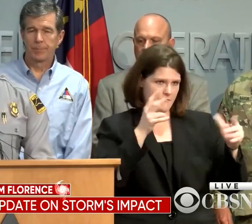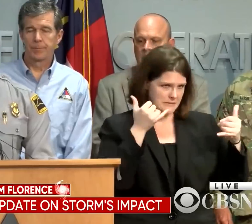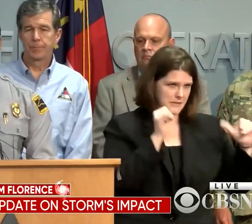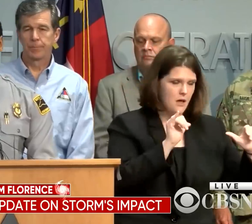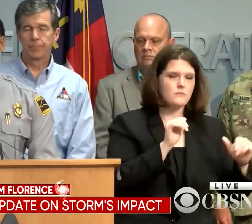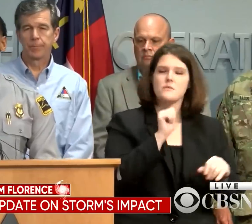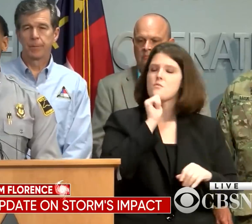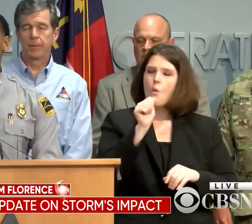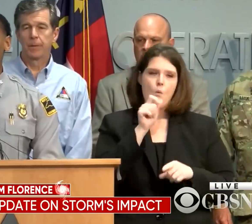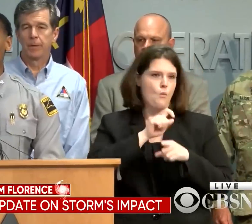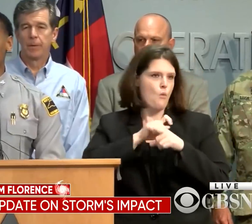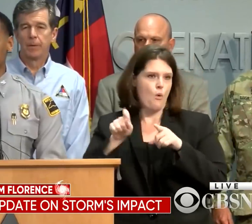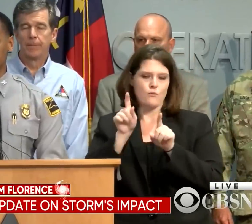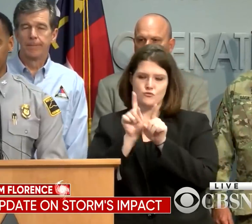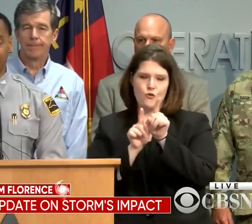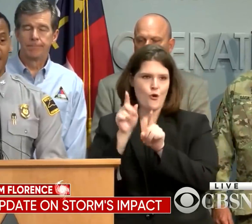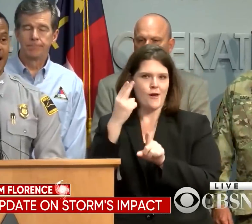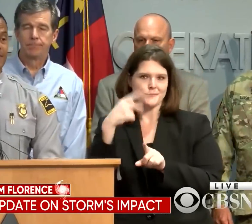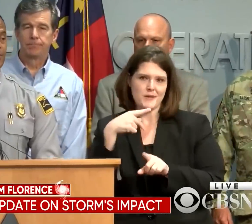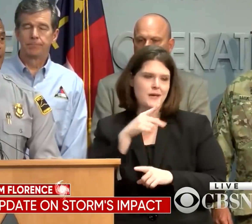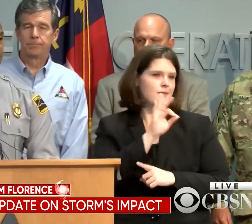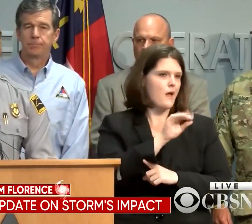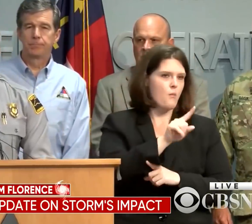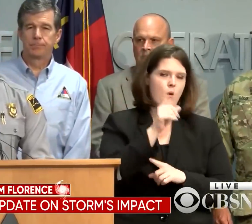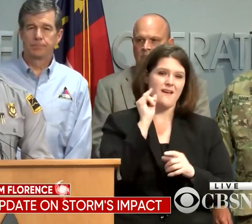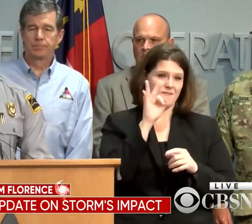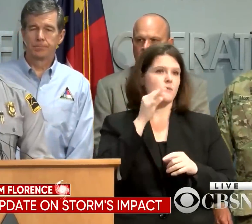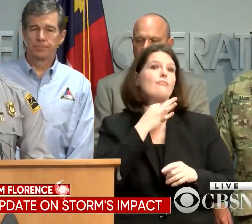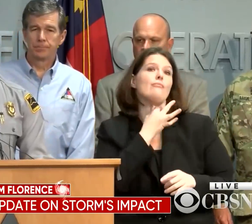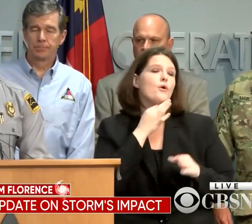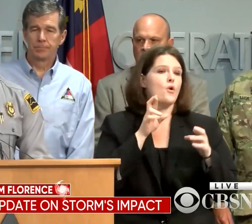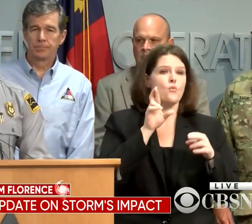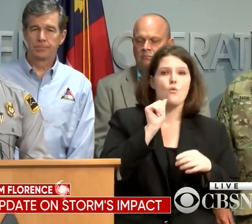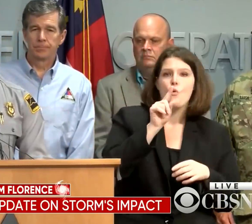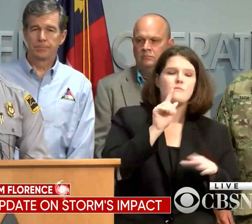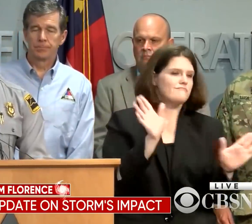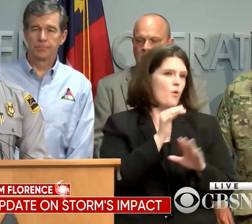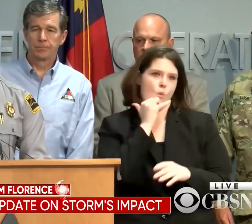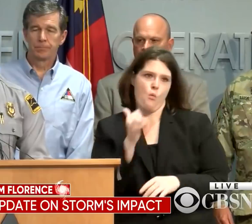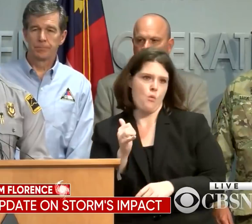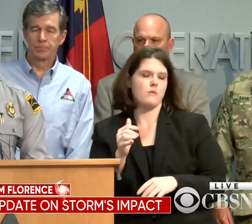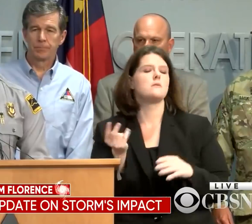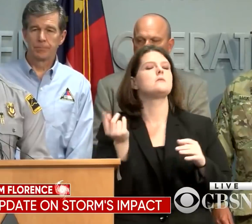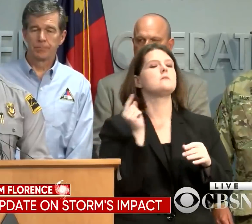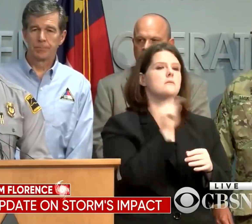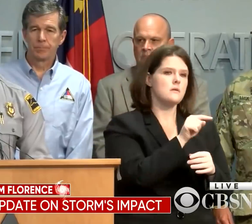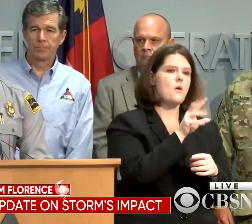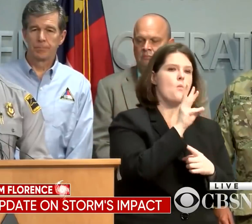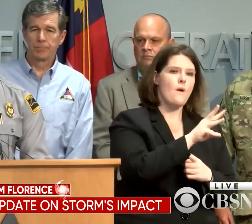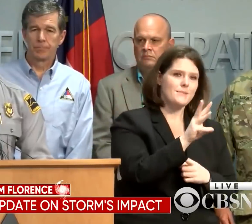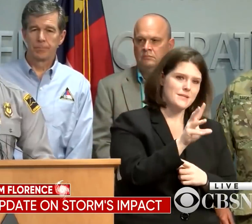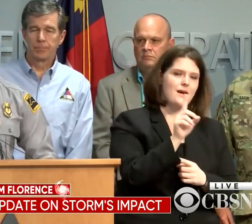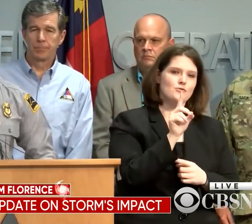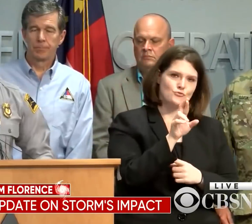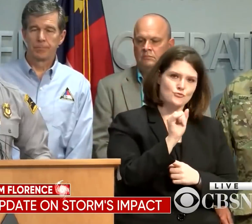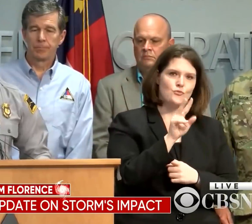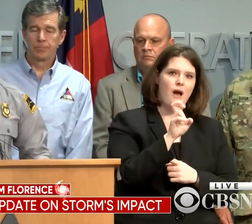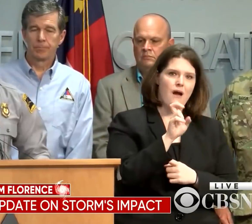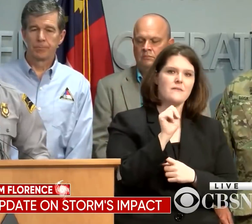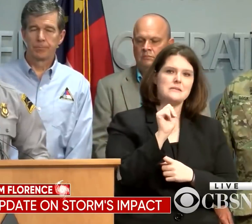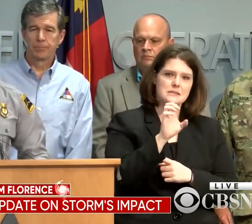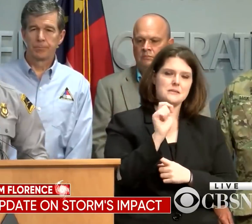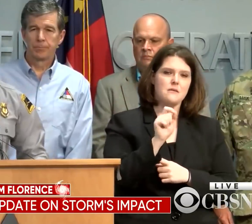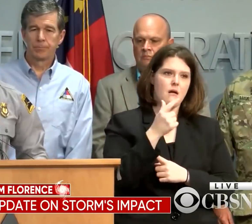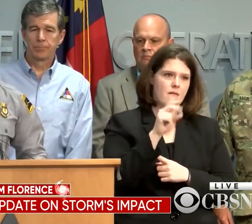or 911 for roadway conditions. If you have to travel, please go to this website and verify the route that you